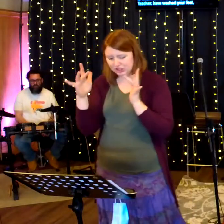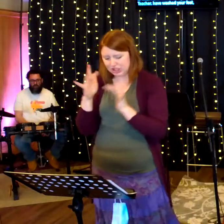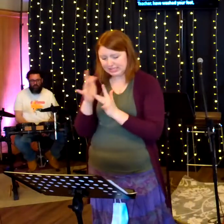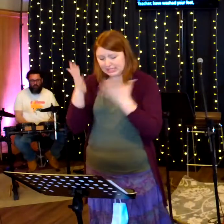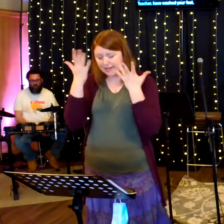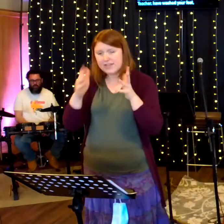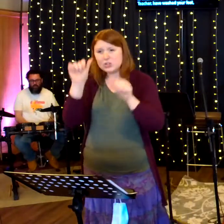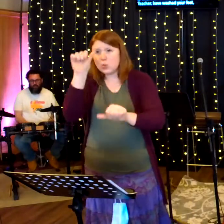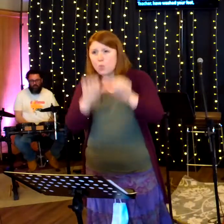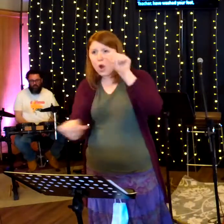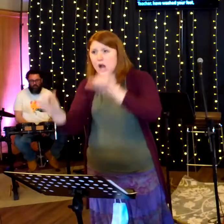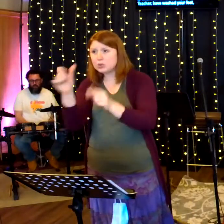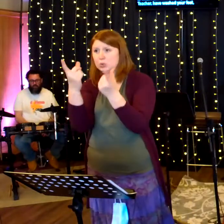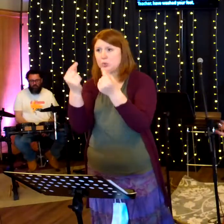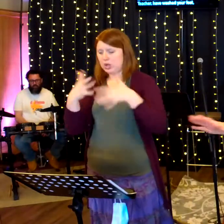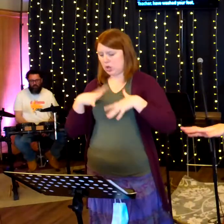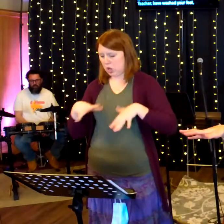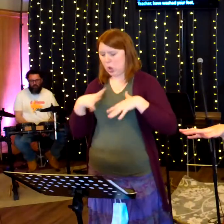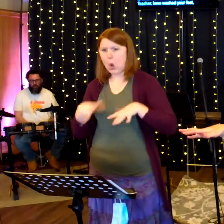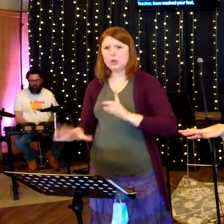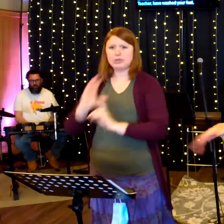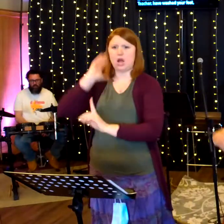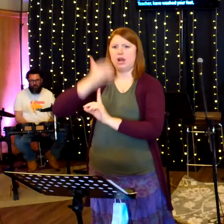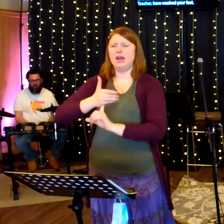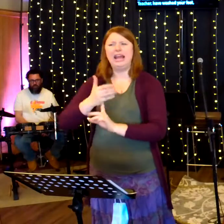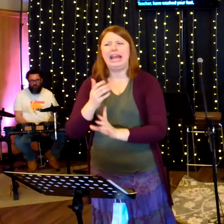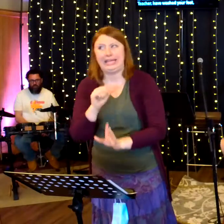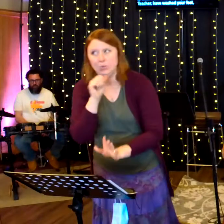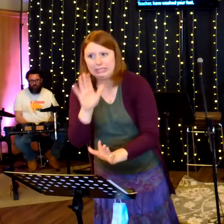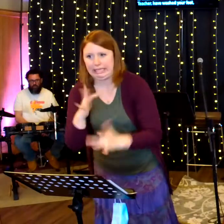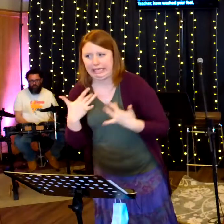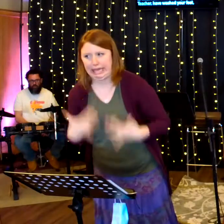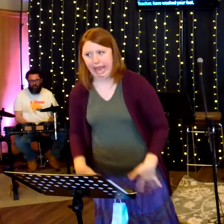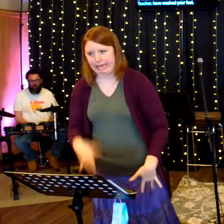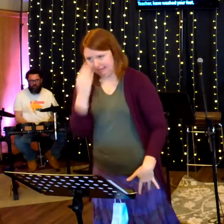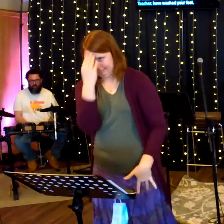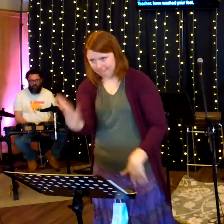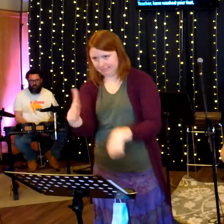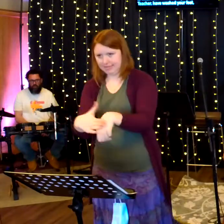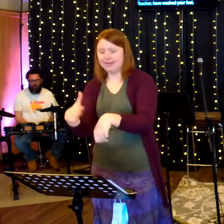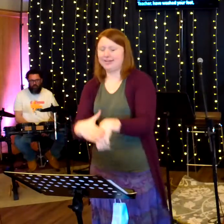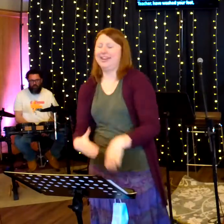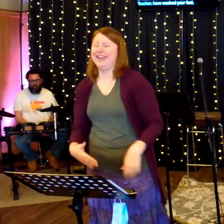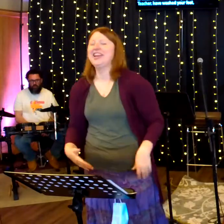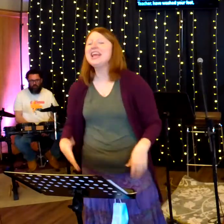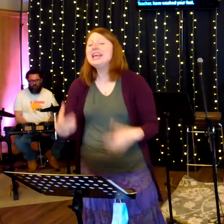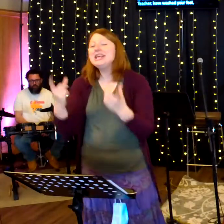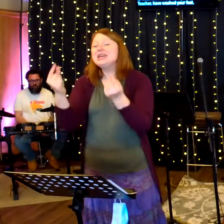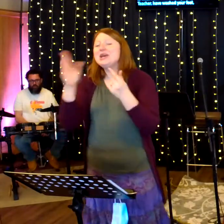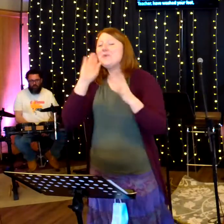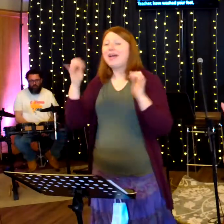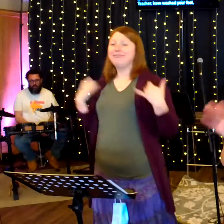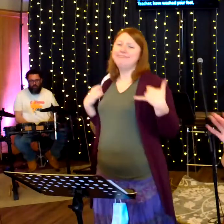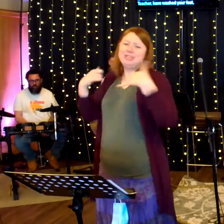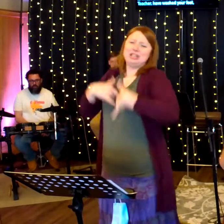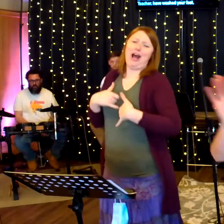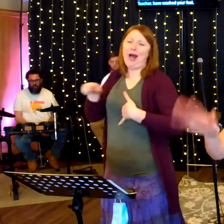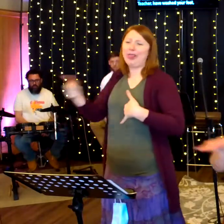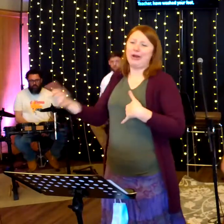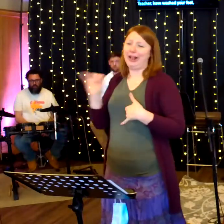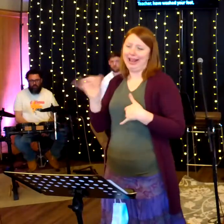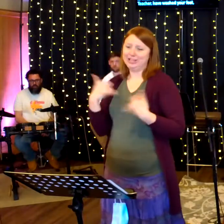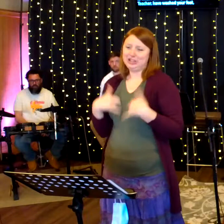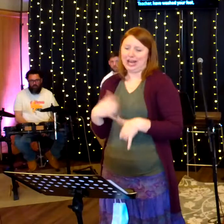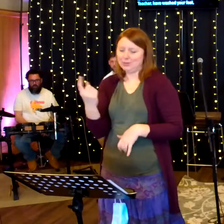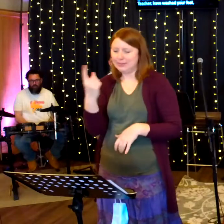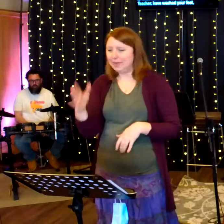his clothes and returned to the place. Now, he wasn't naked, okay? He had just had, like, some other clothes around him, so he didn't get his clothes all wet or anything. So he put on